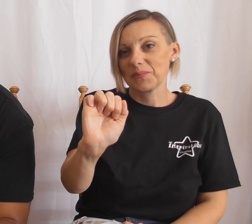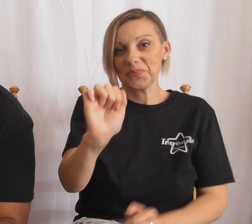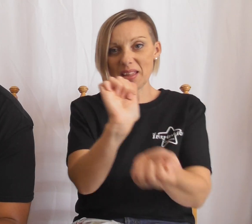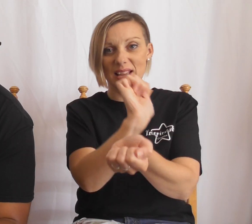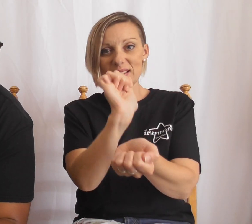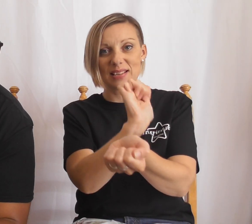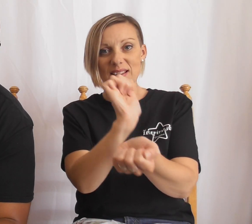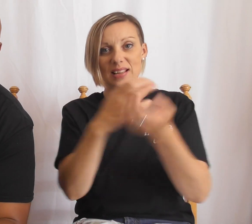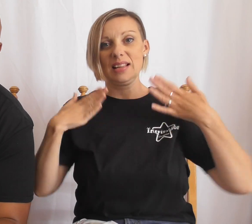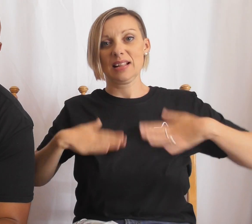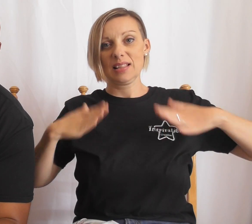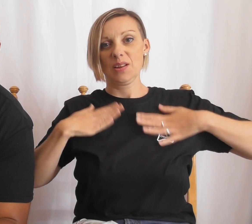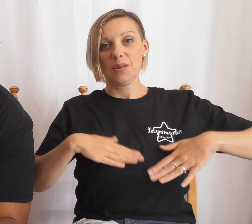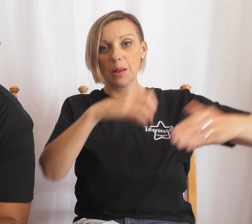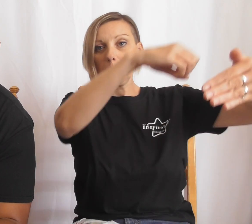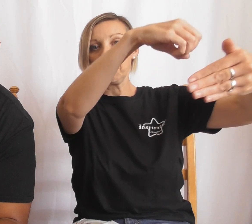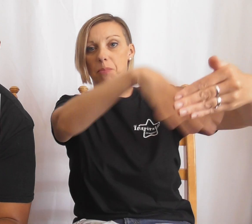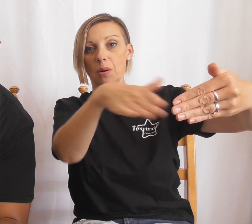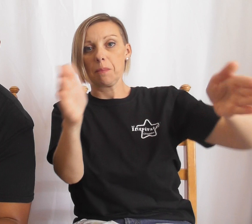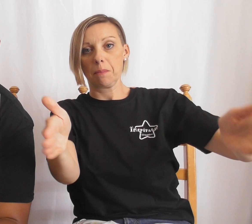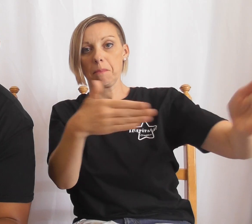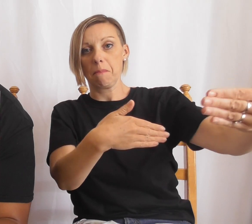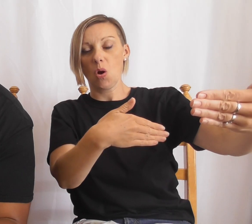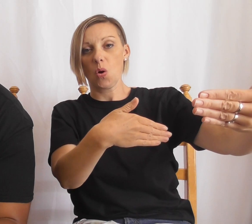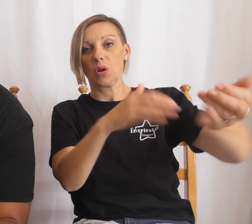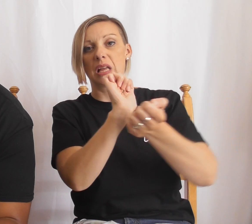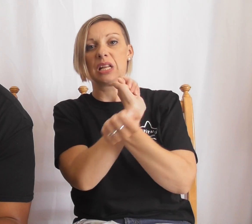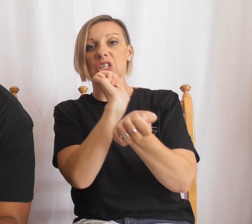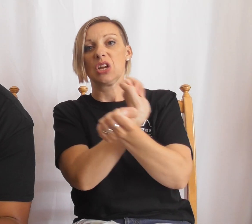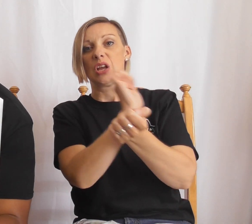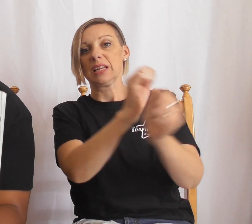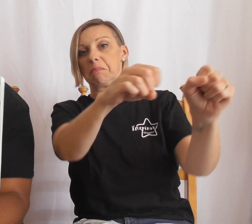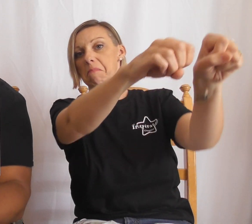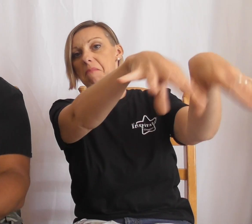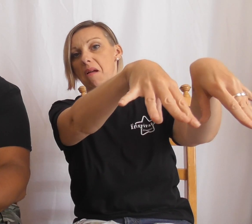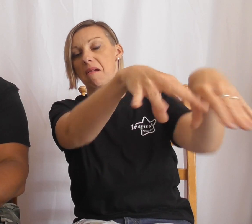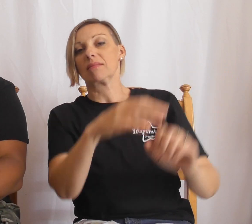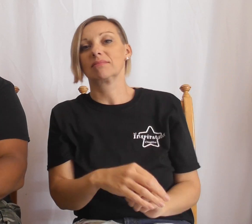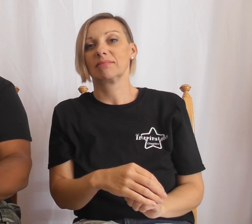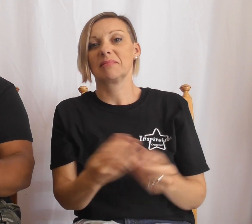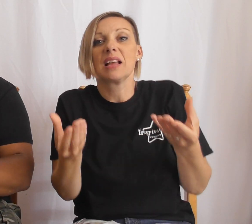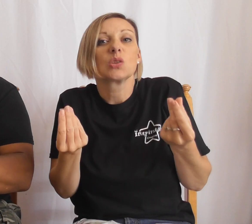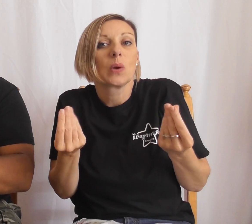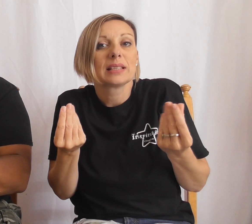Oh, I better put this in the wash, because they're all sweaty and wet and a bit